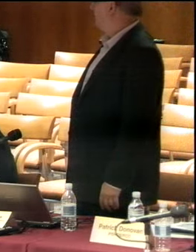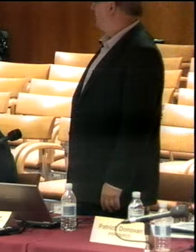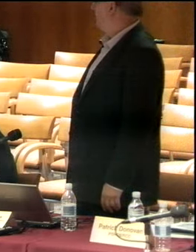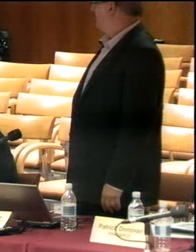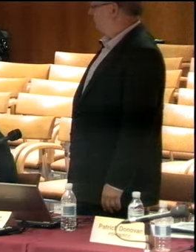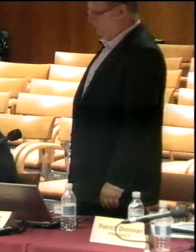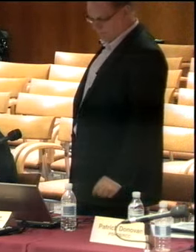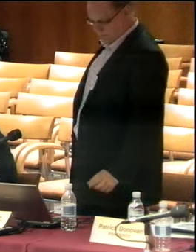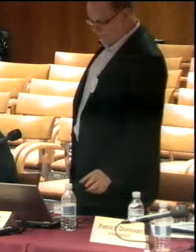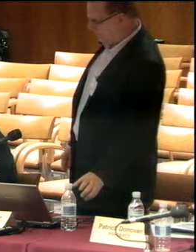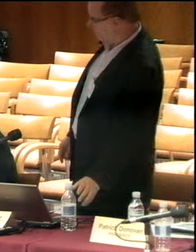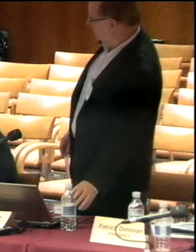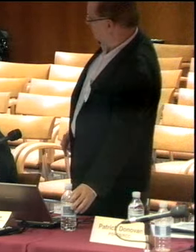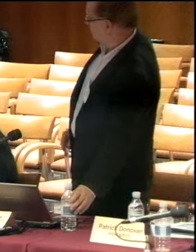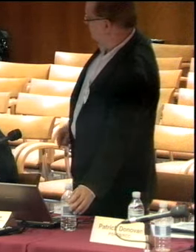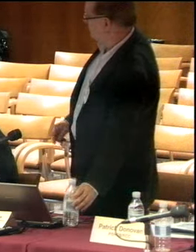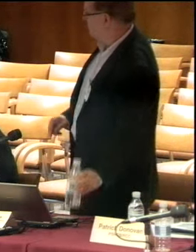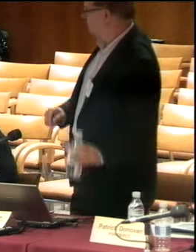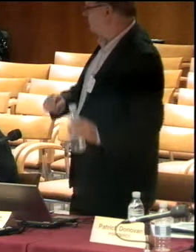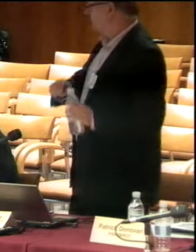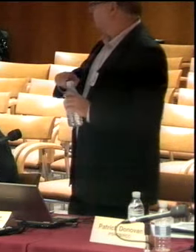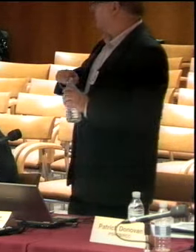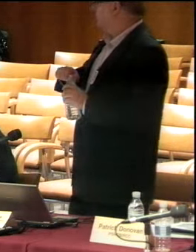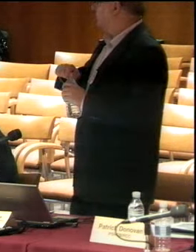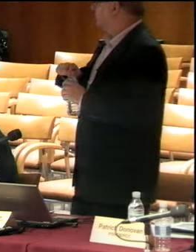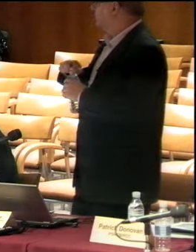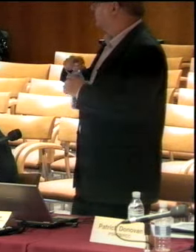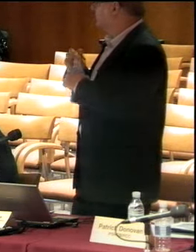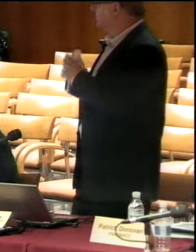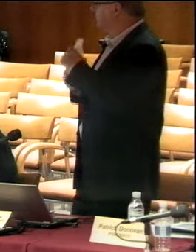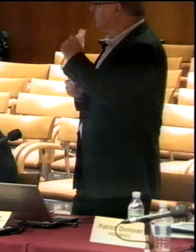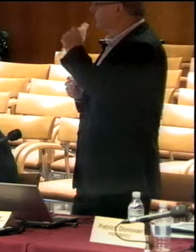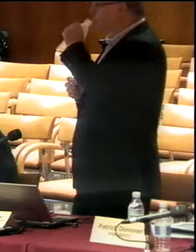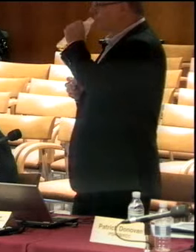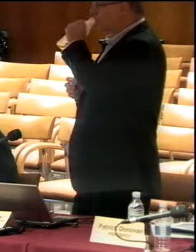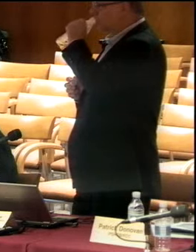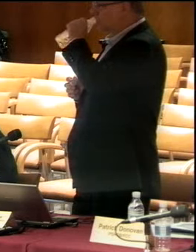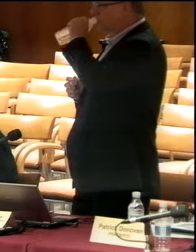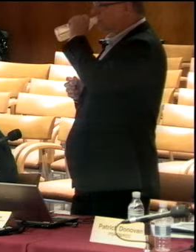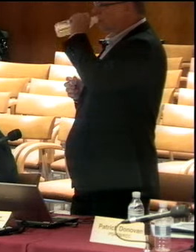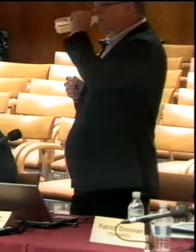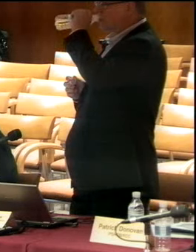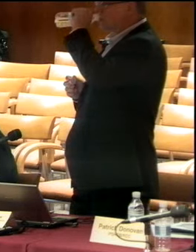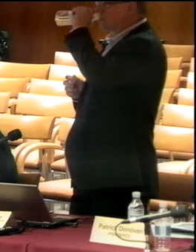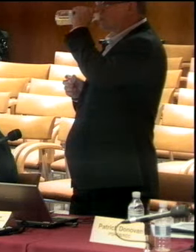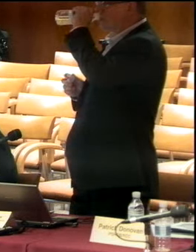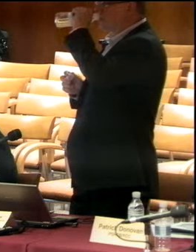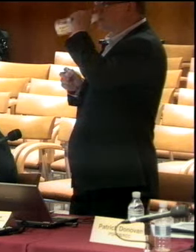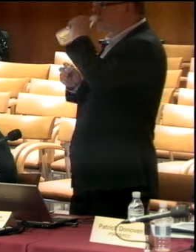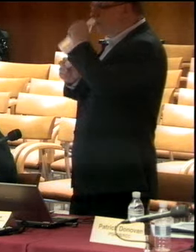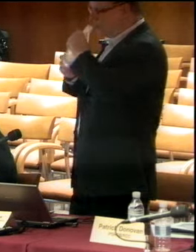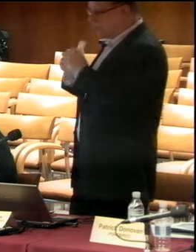have made test calls. I have a CD of them upstairs, and they are more of it. They're very